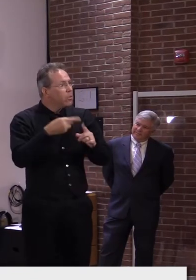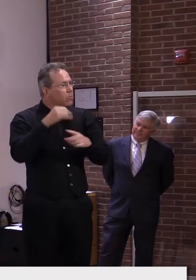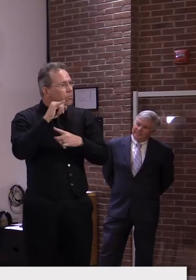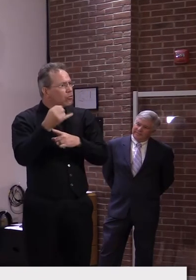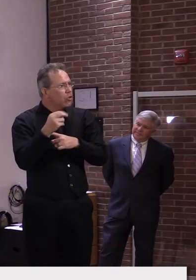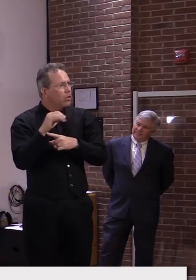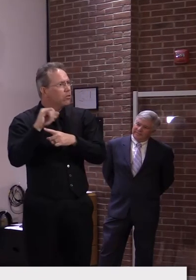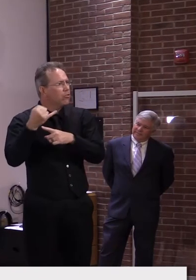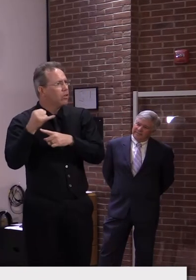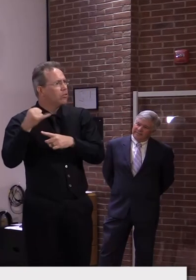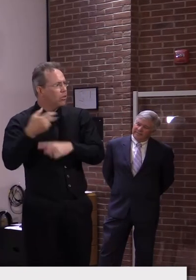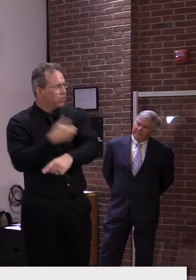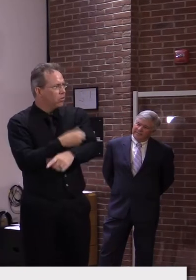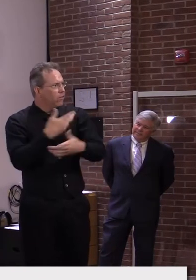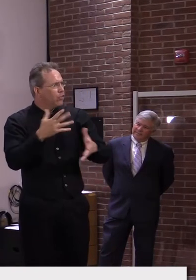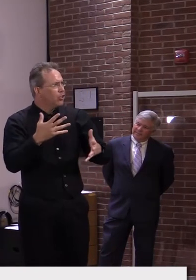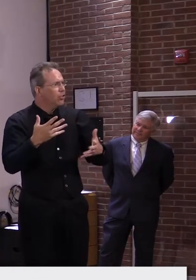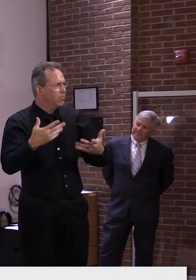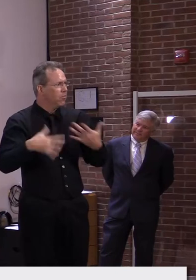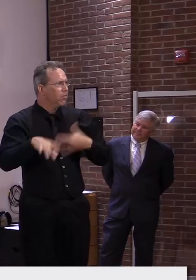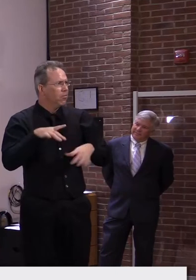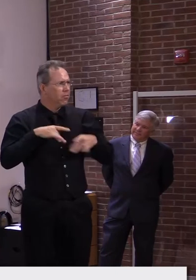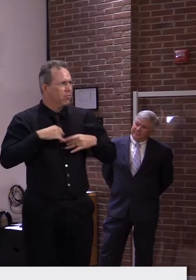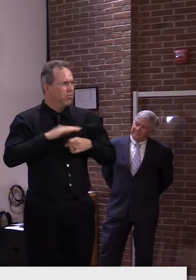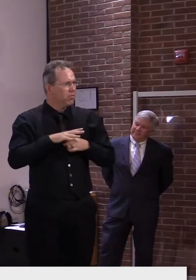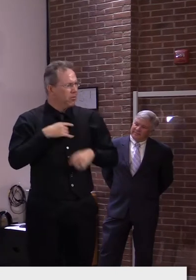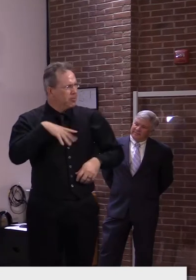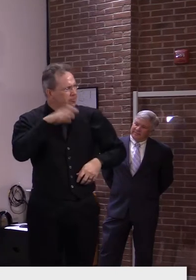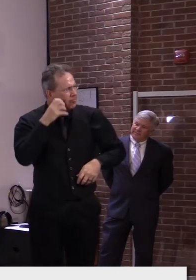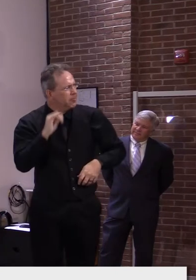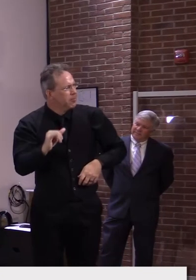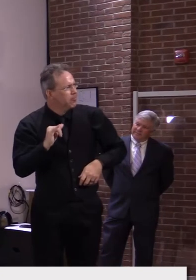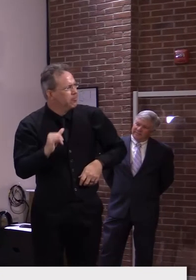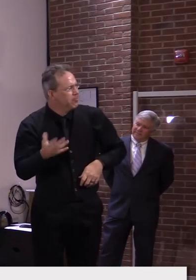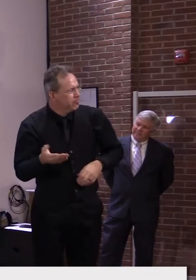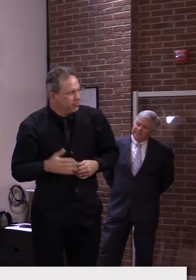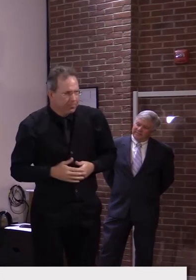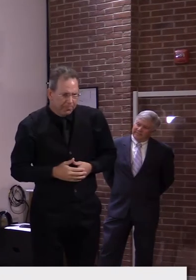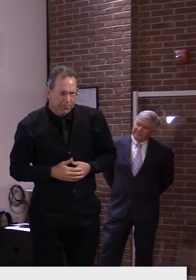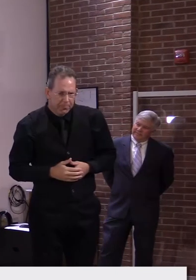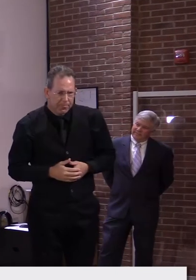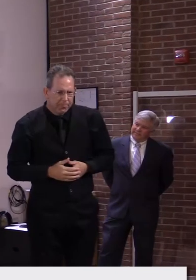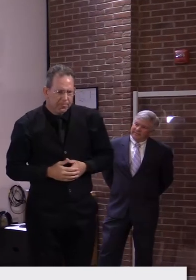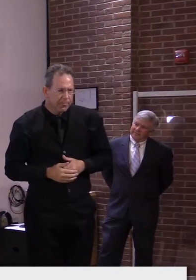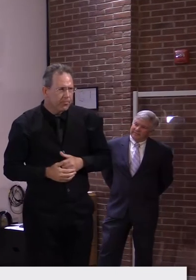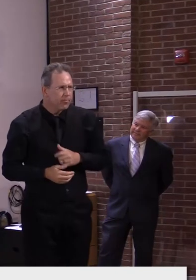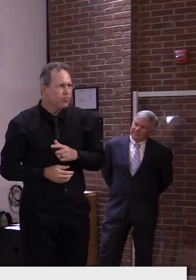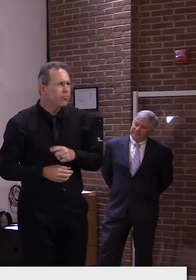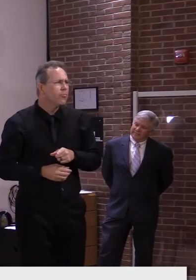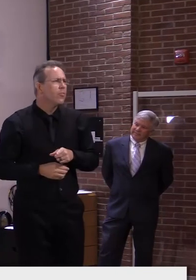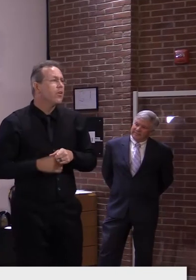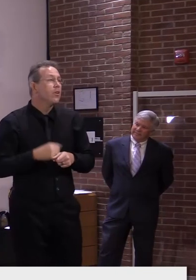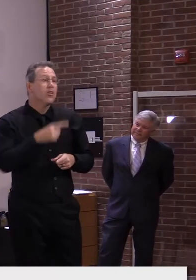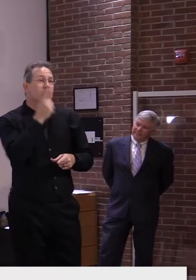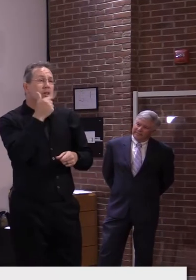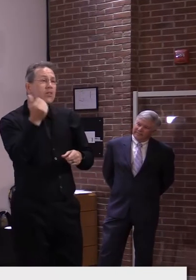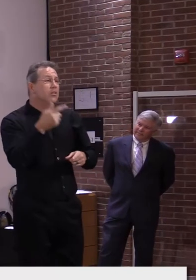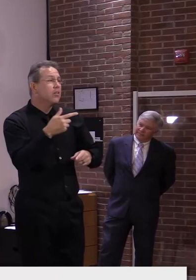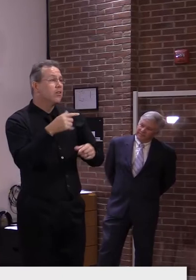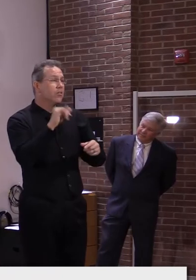spectrum, you could say that the fact is the vaccine was doing what it was supposed to